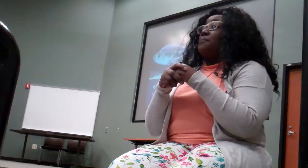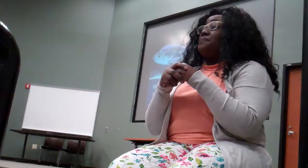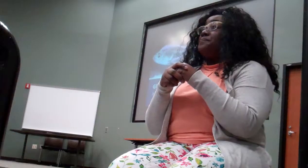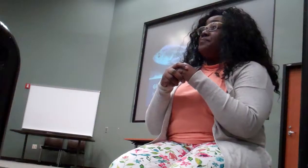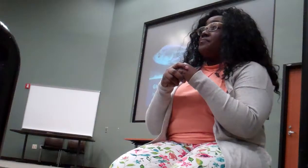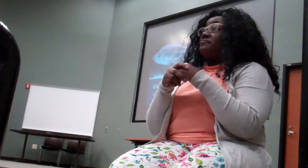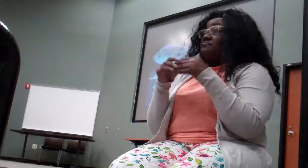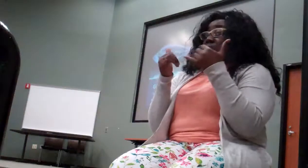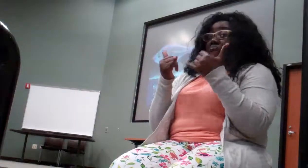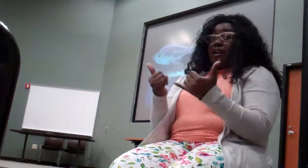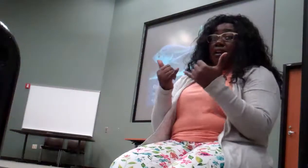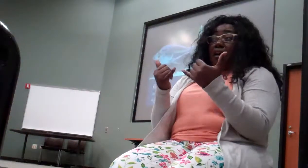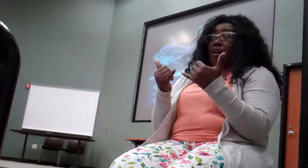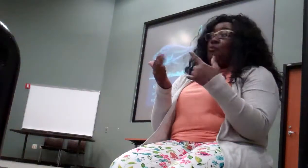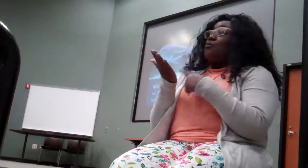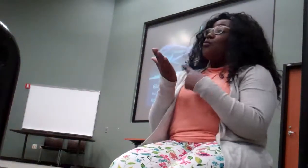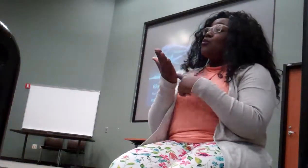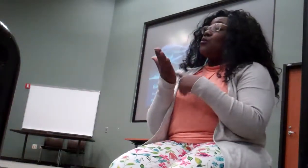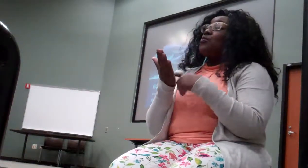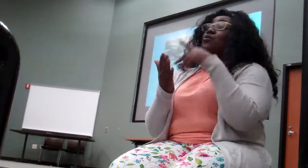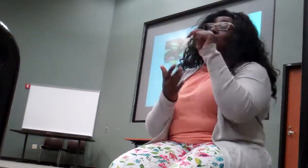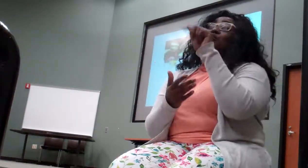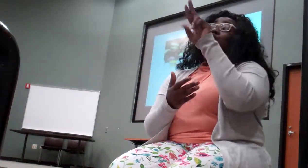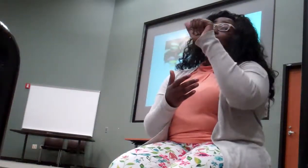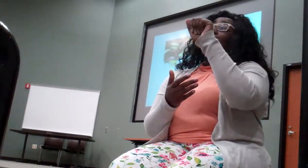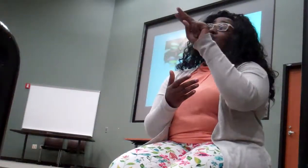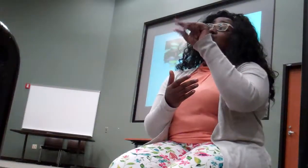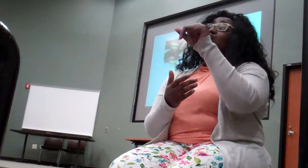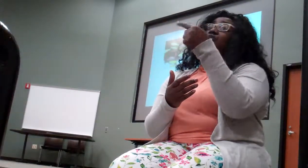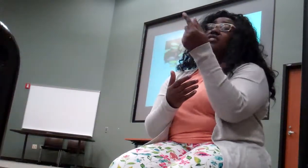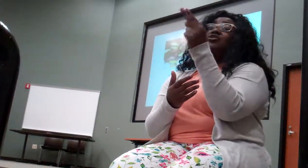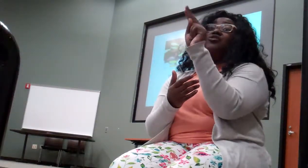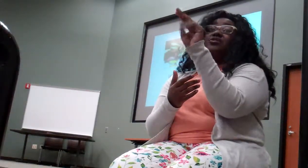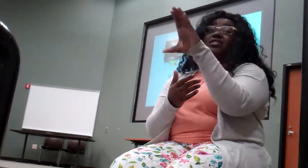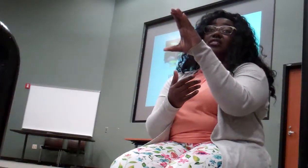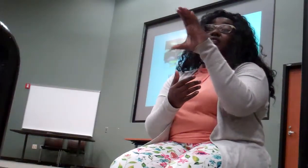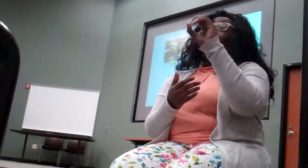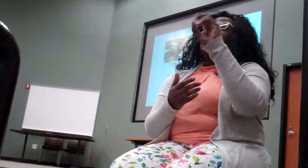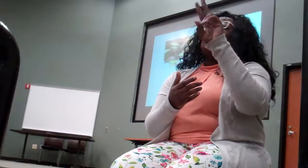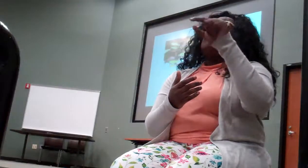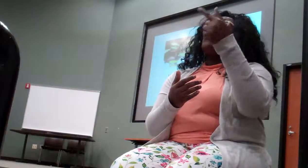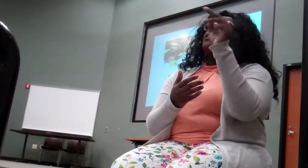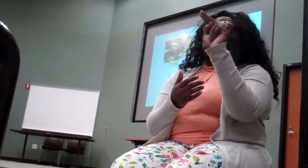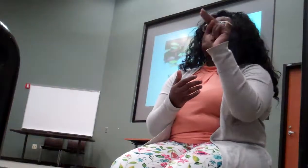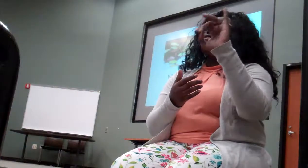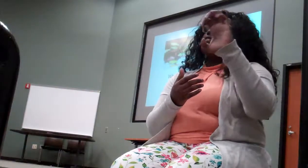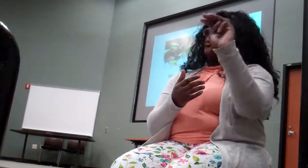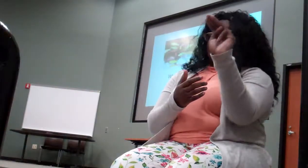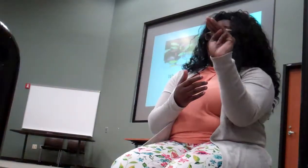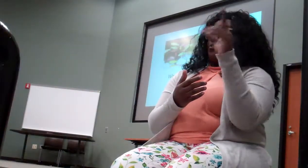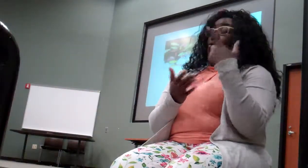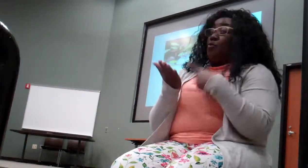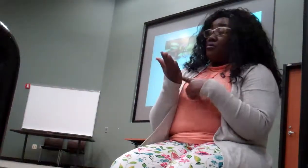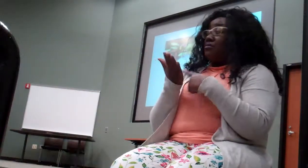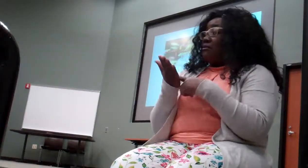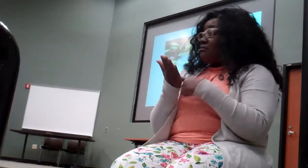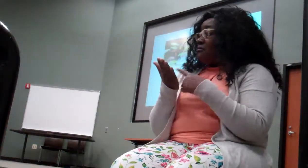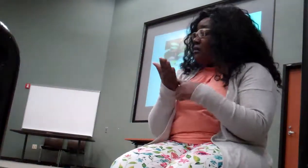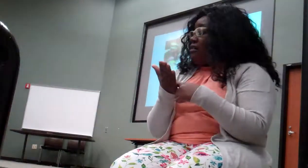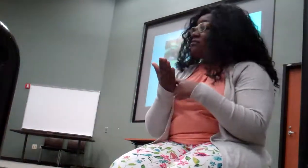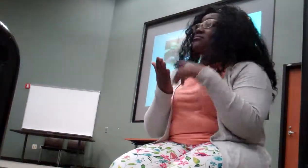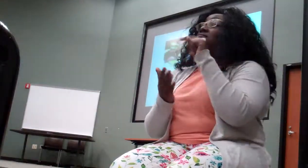about transgenic organisms. Right? We're going to talk about these things,